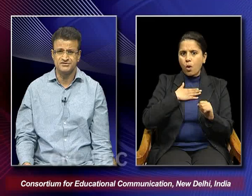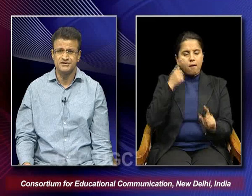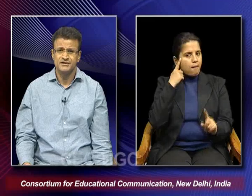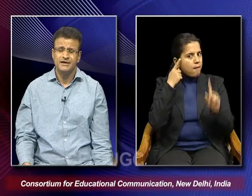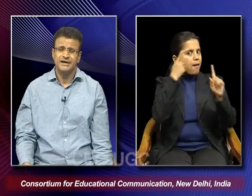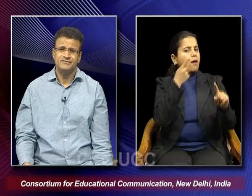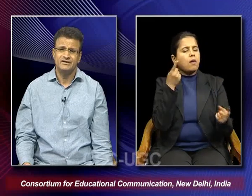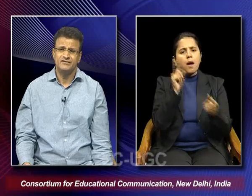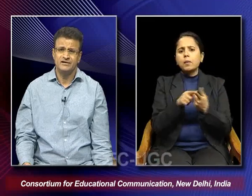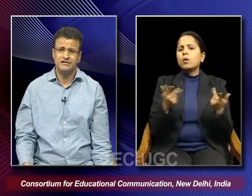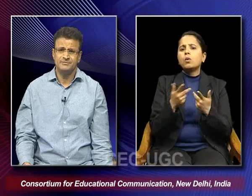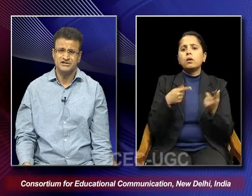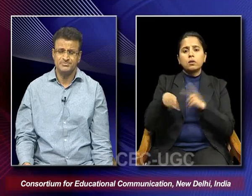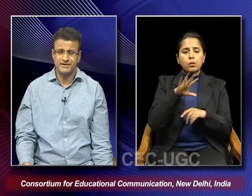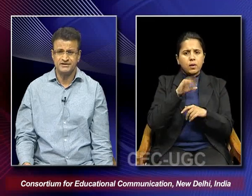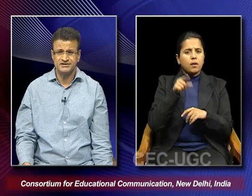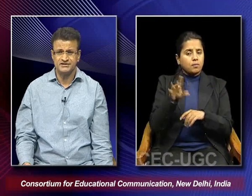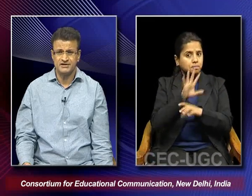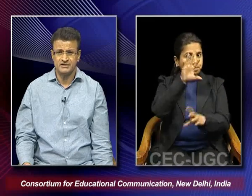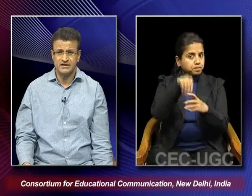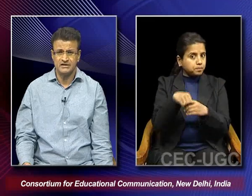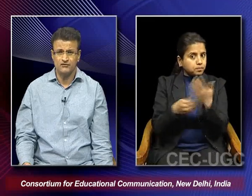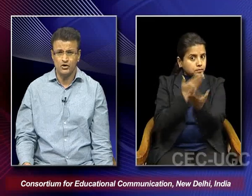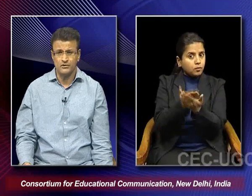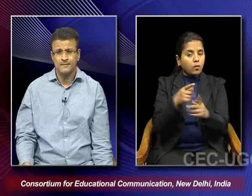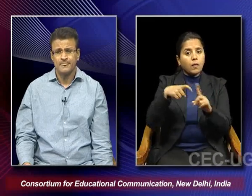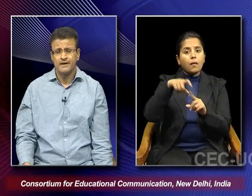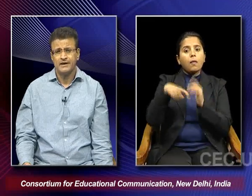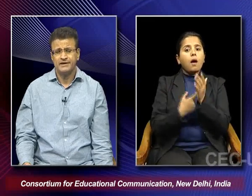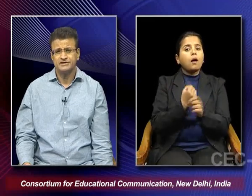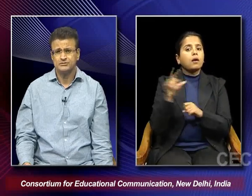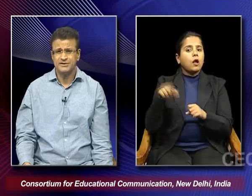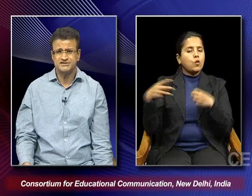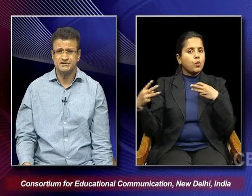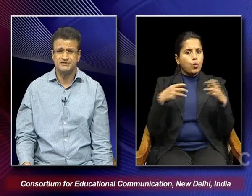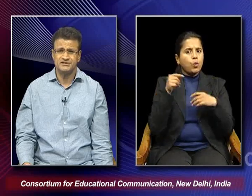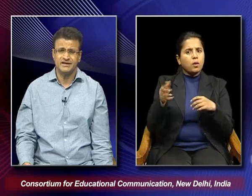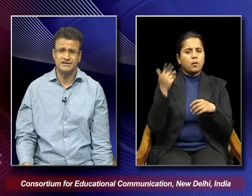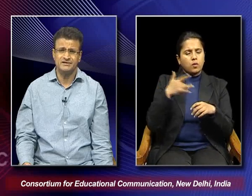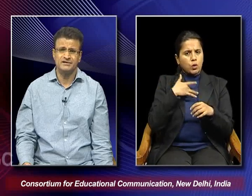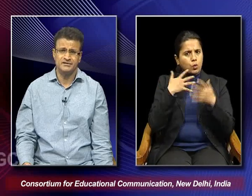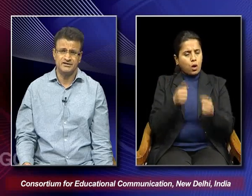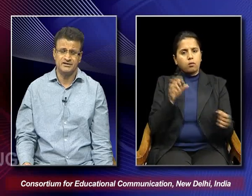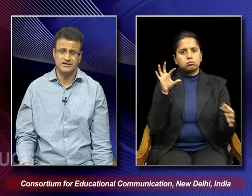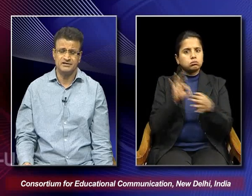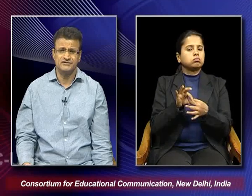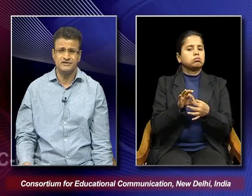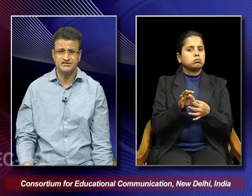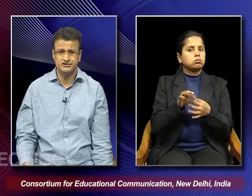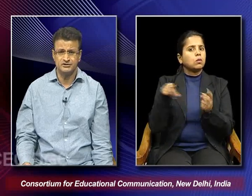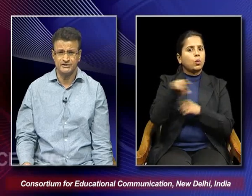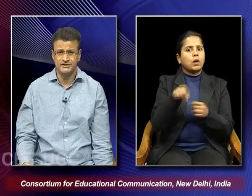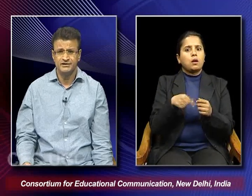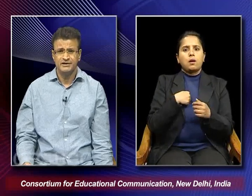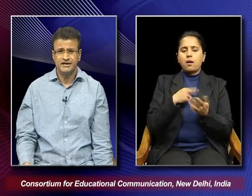happens, and when he finally participates in the Kargil war, and his quest is connected in a way with the